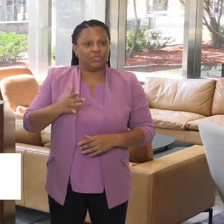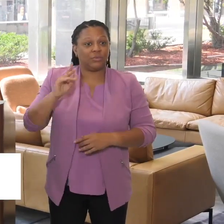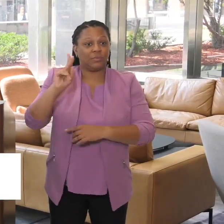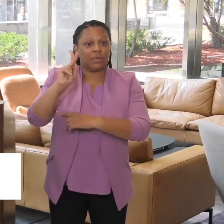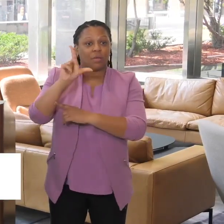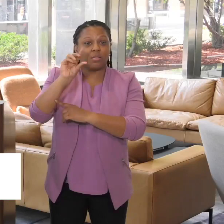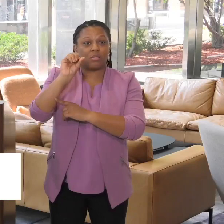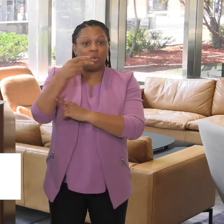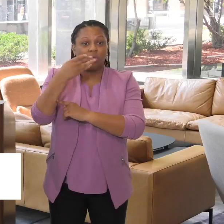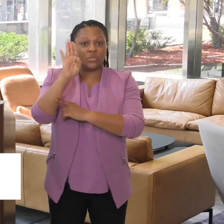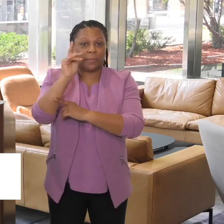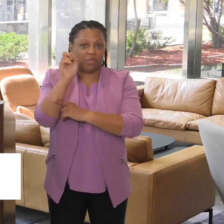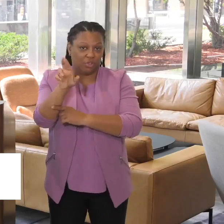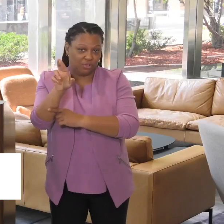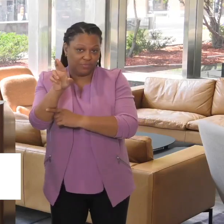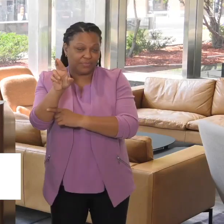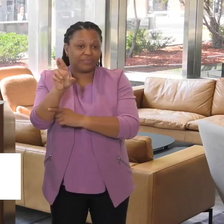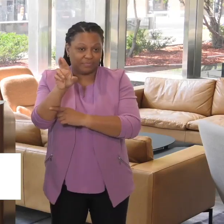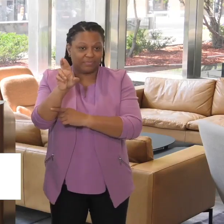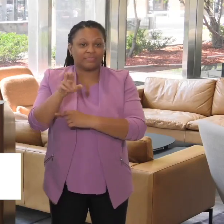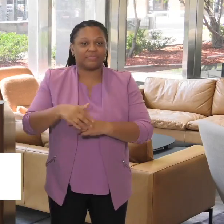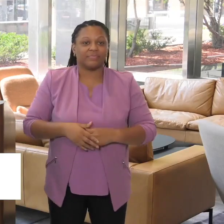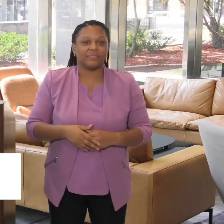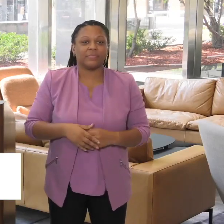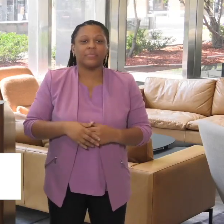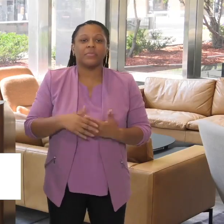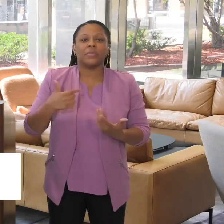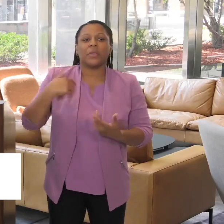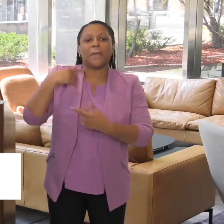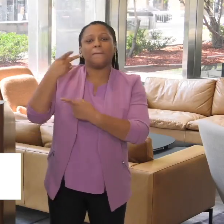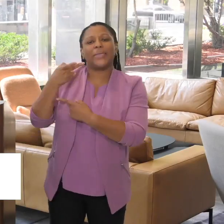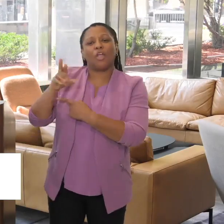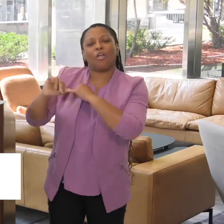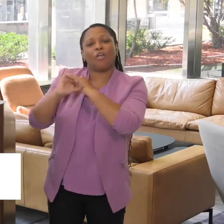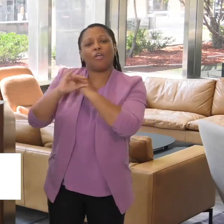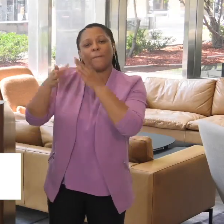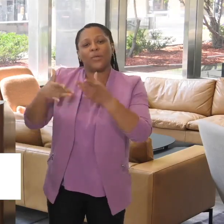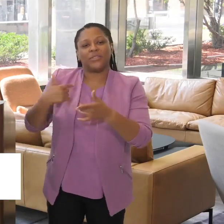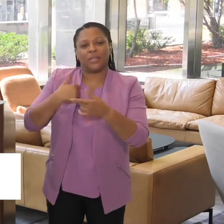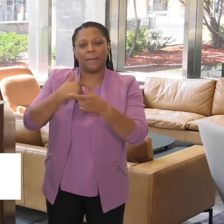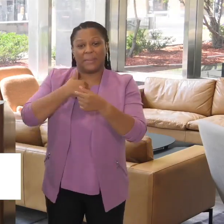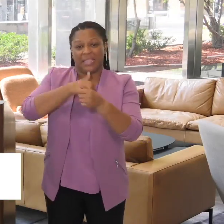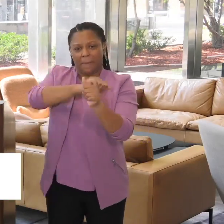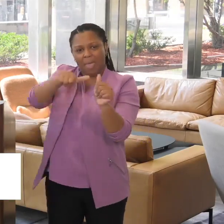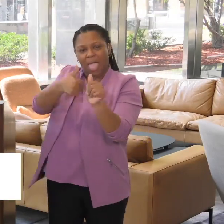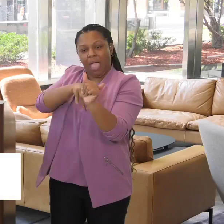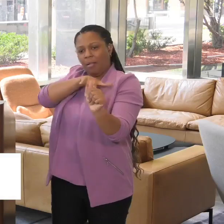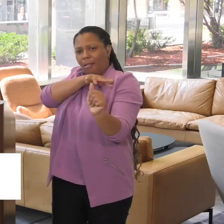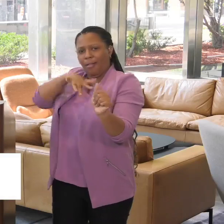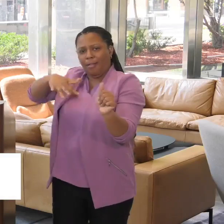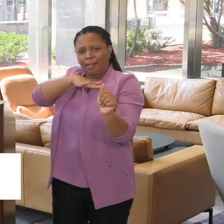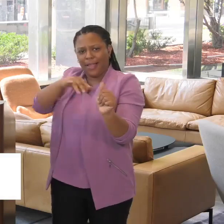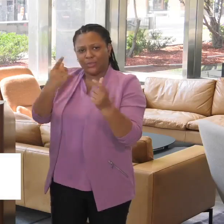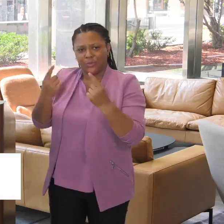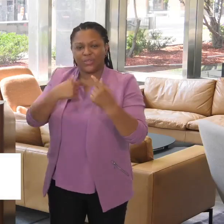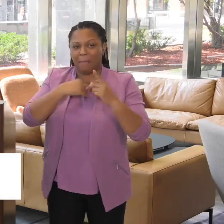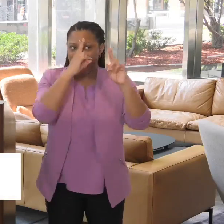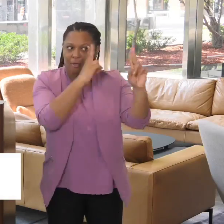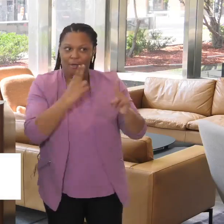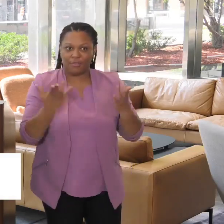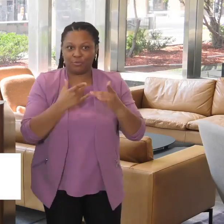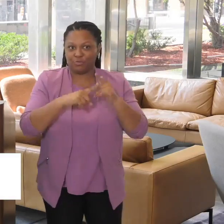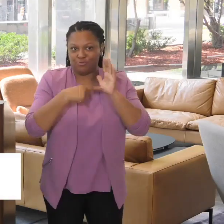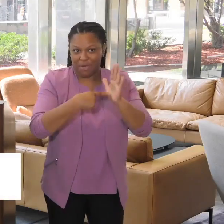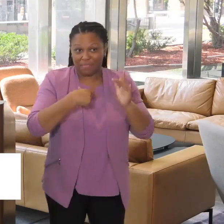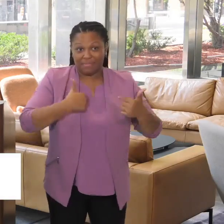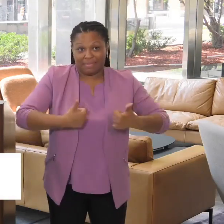the behind-the-scenes person, so it's such an honor to be here to represent the senator. I am a St. Paul